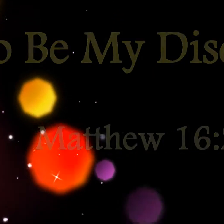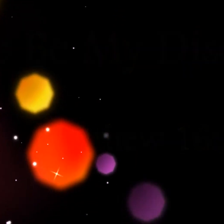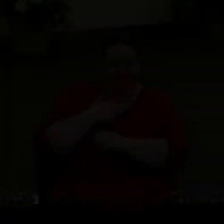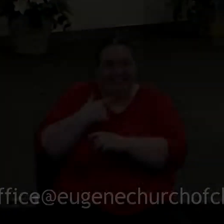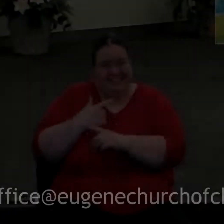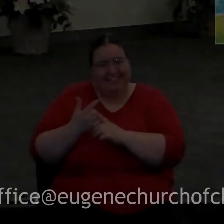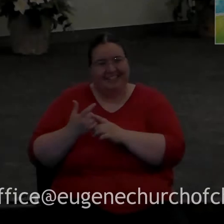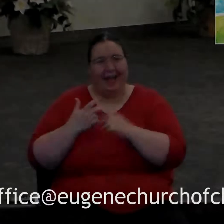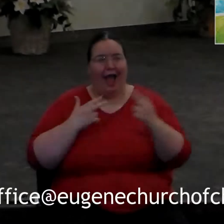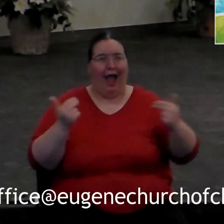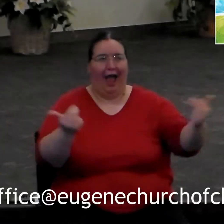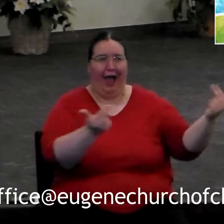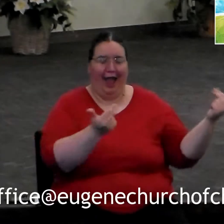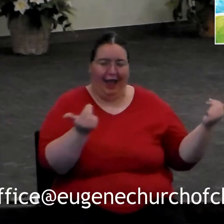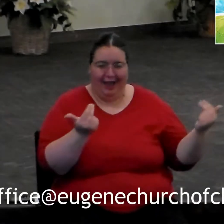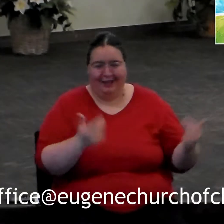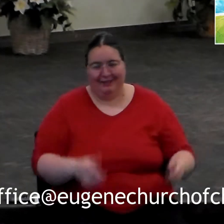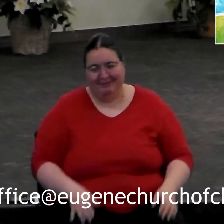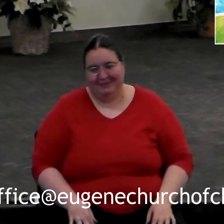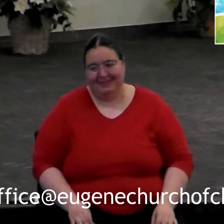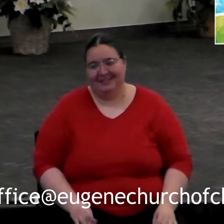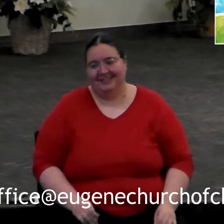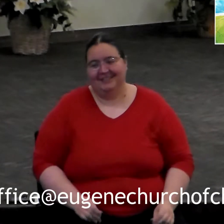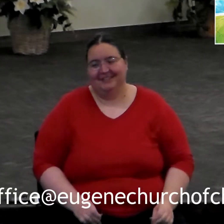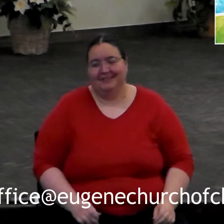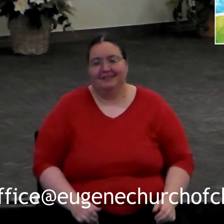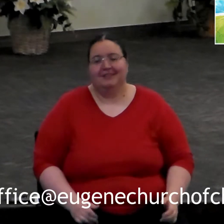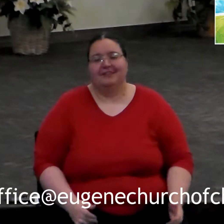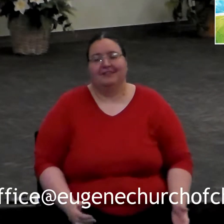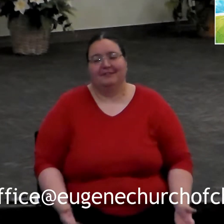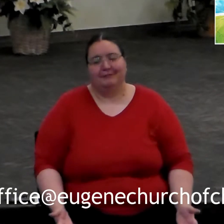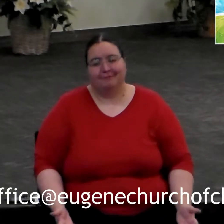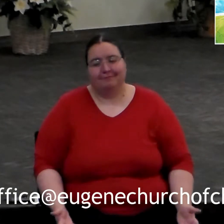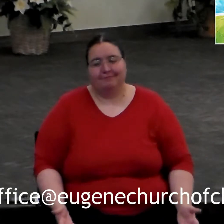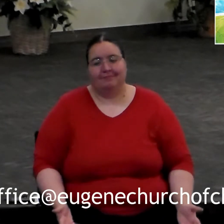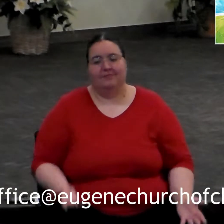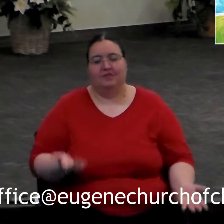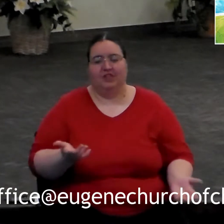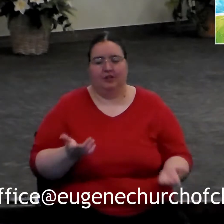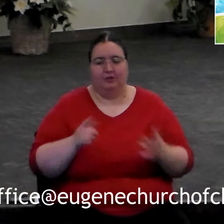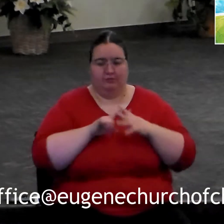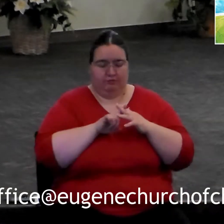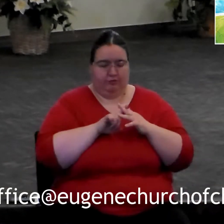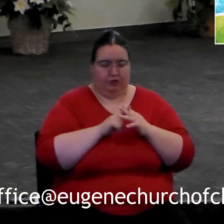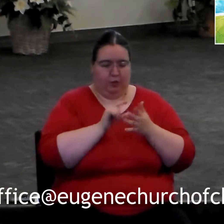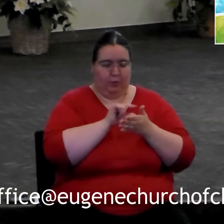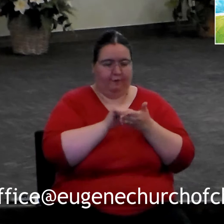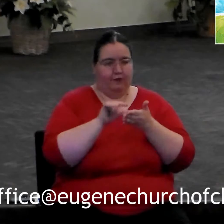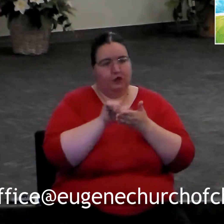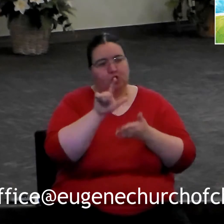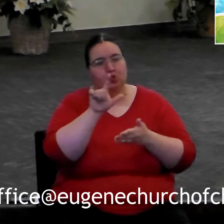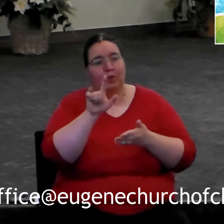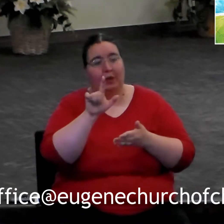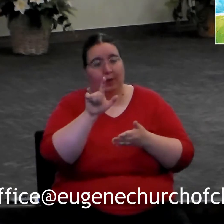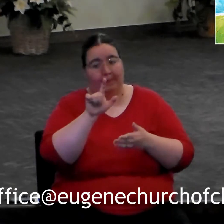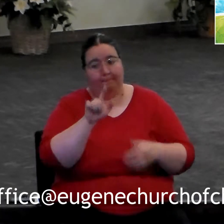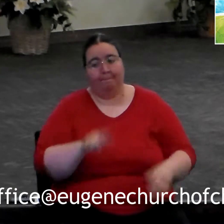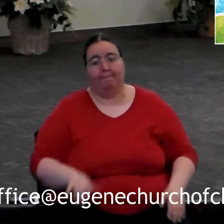Matthew chapter 16, we will begin in verse 21. From that time on, Jesus